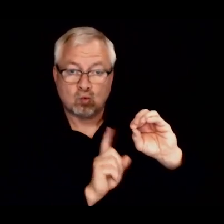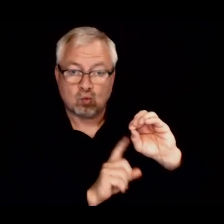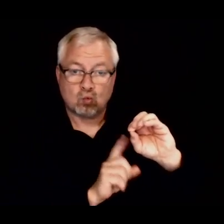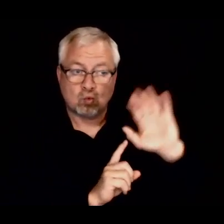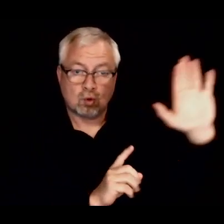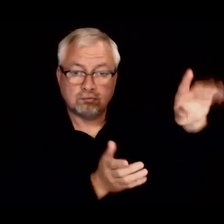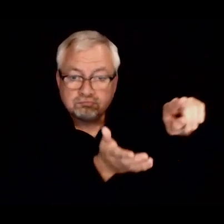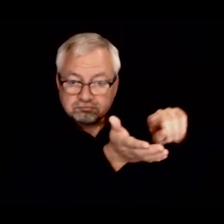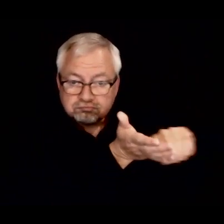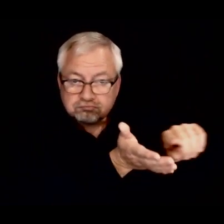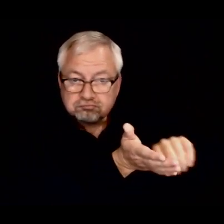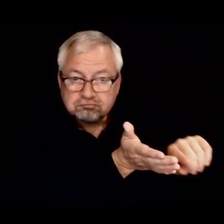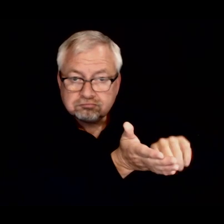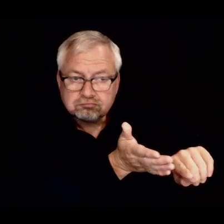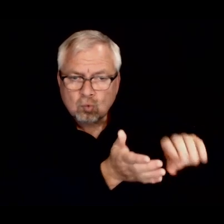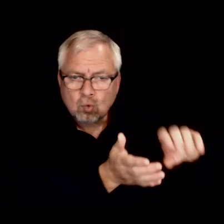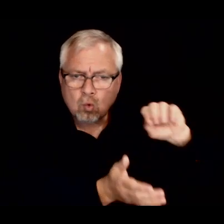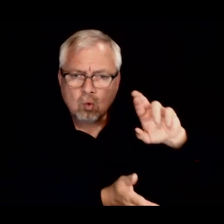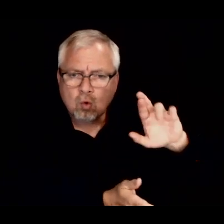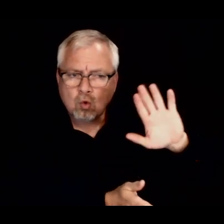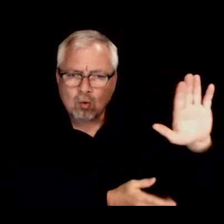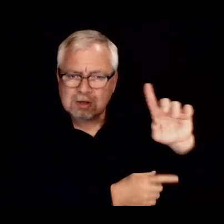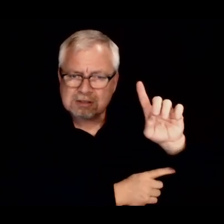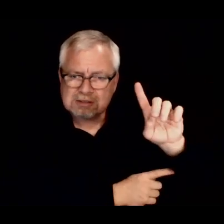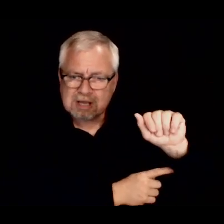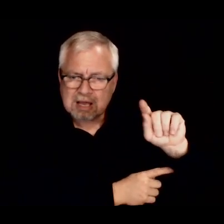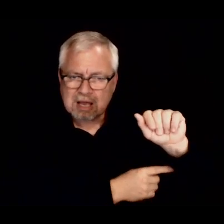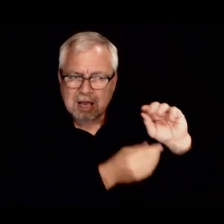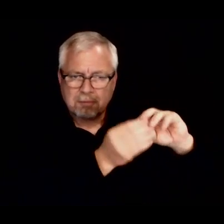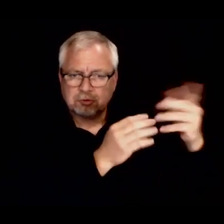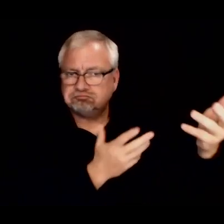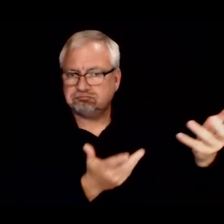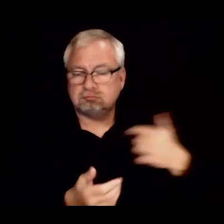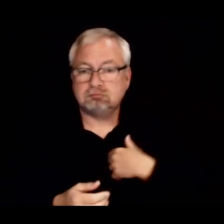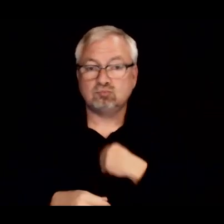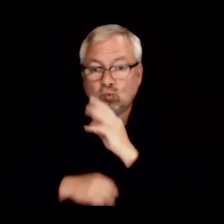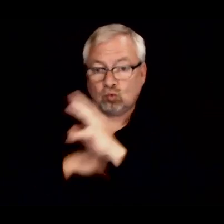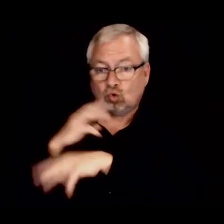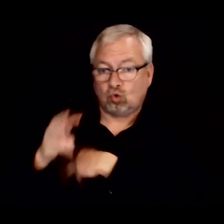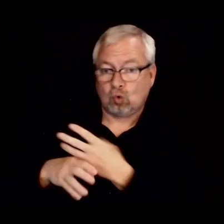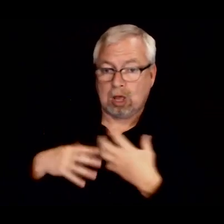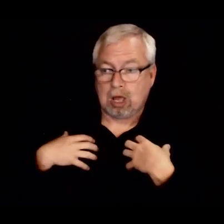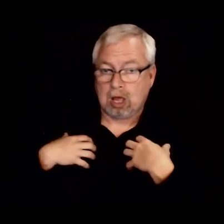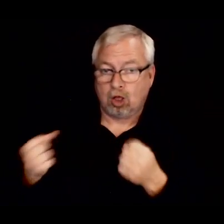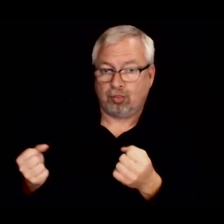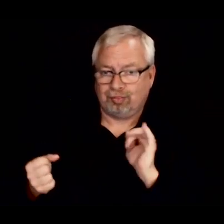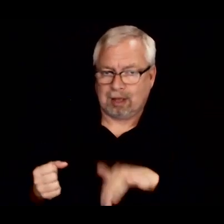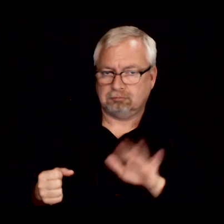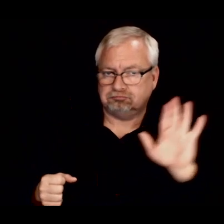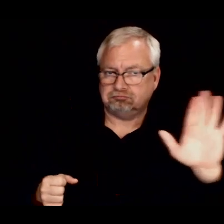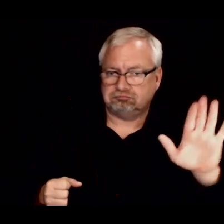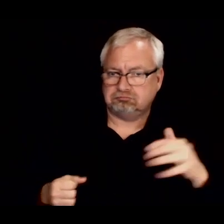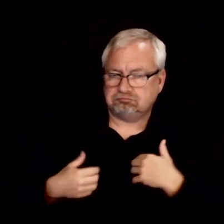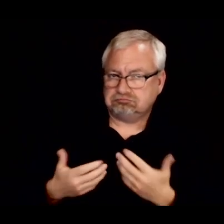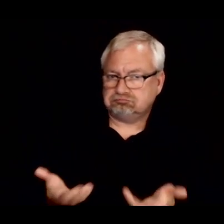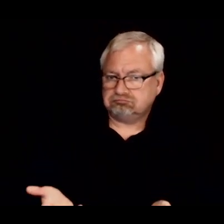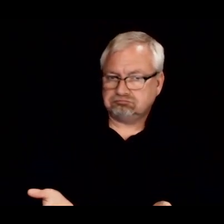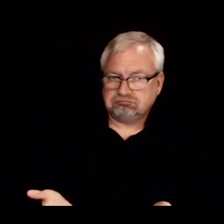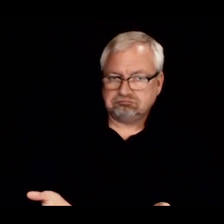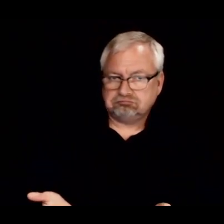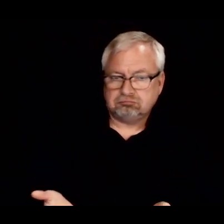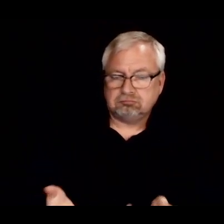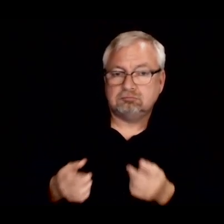that they're looking at. Chris, can you say more? Greta, could you just restate what your initial question, because it kind of